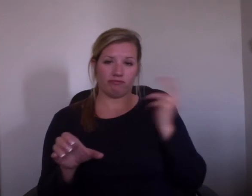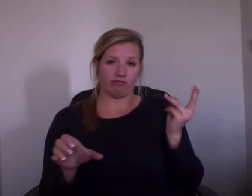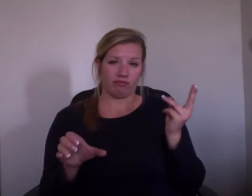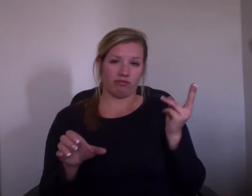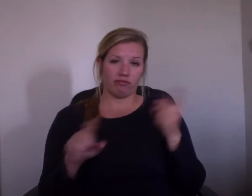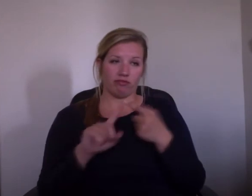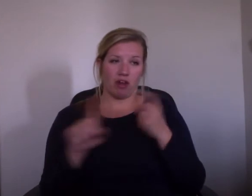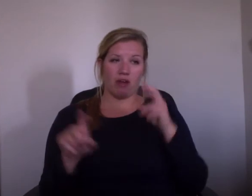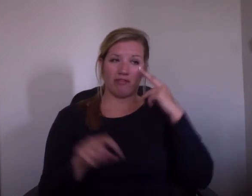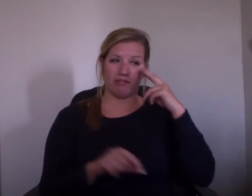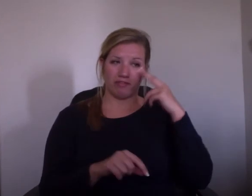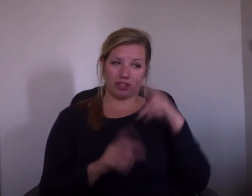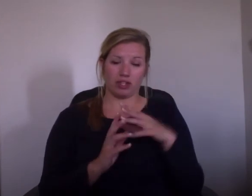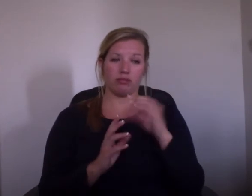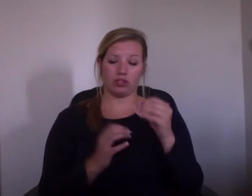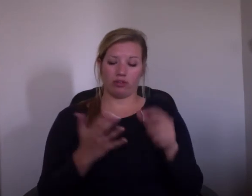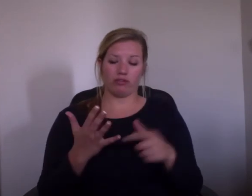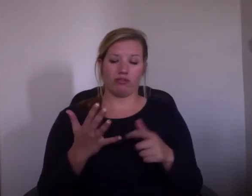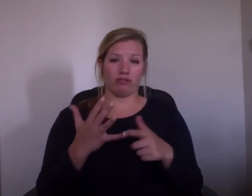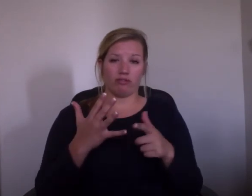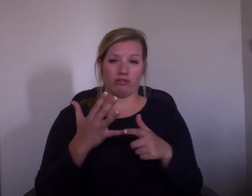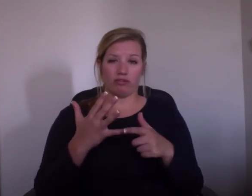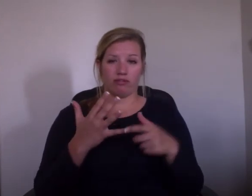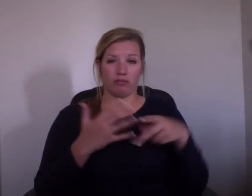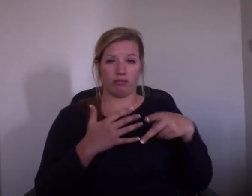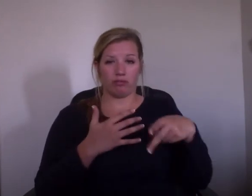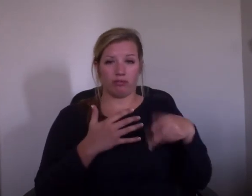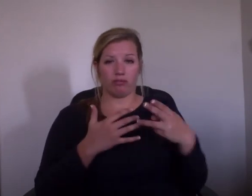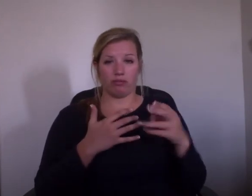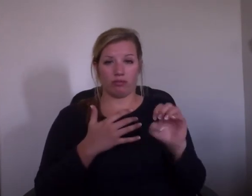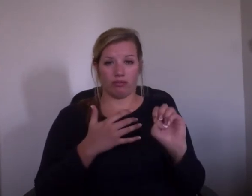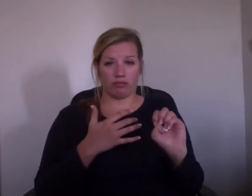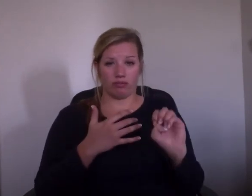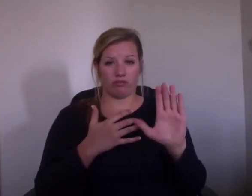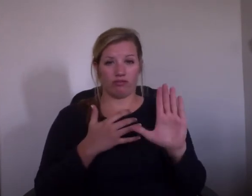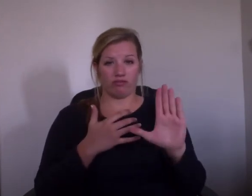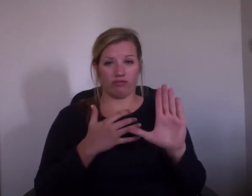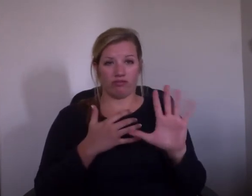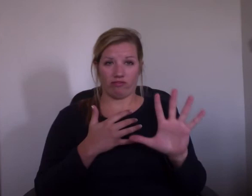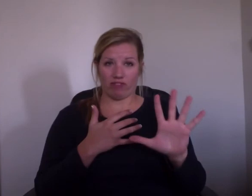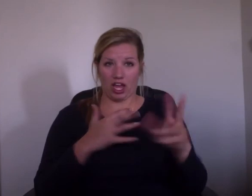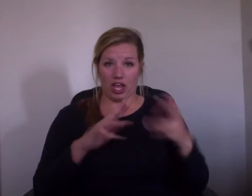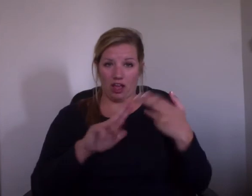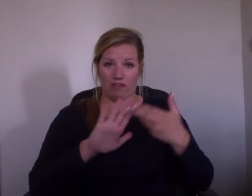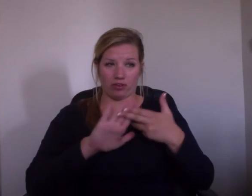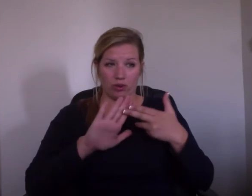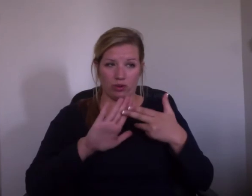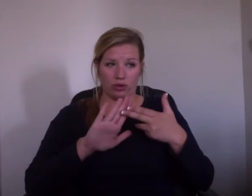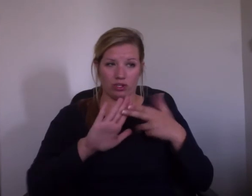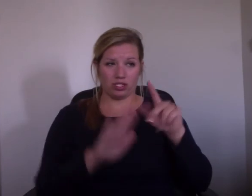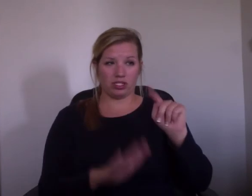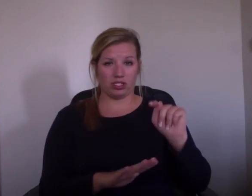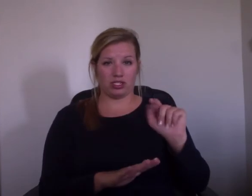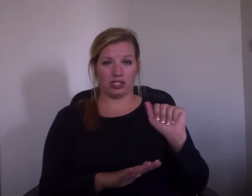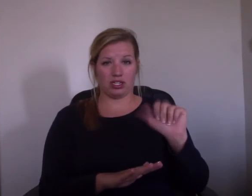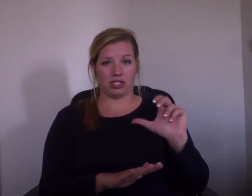this introduces the next phase, phase 5, which I call Tet and the credibility gap.